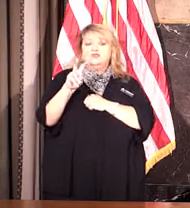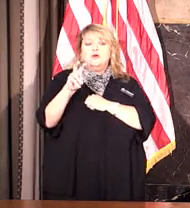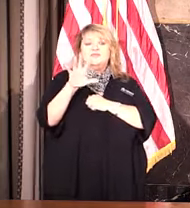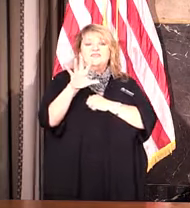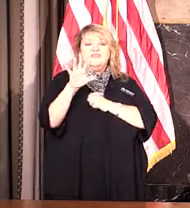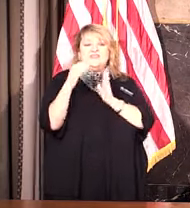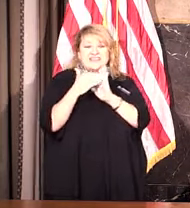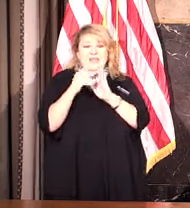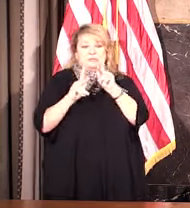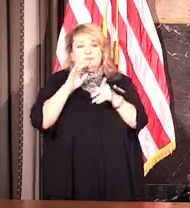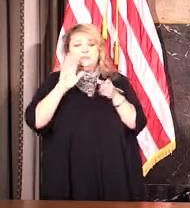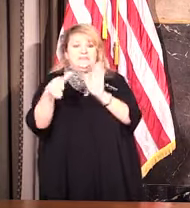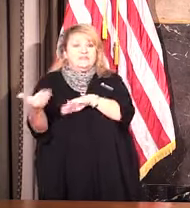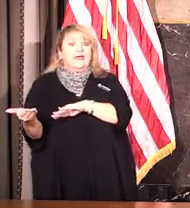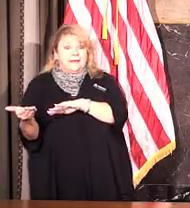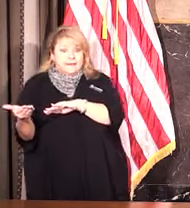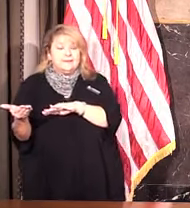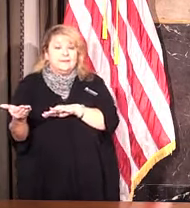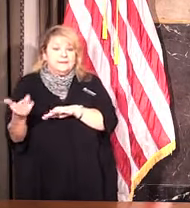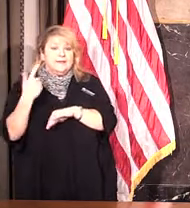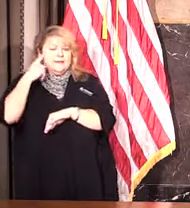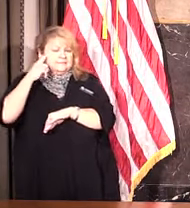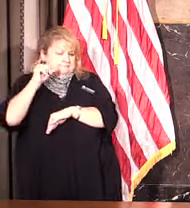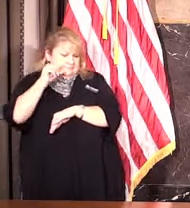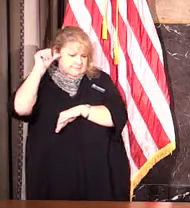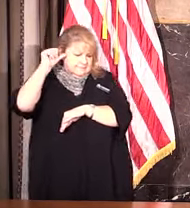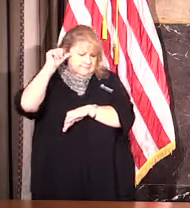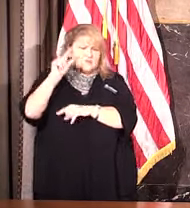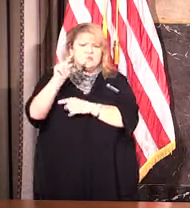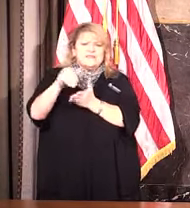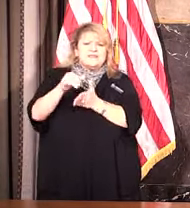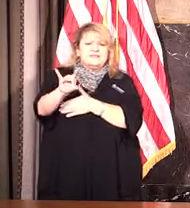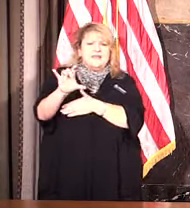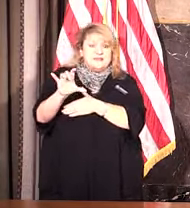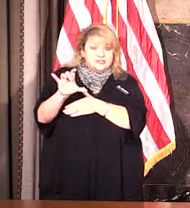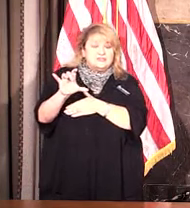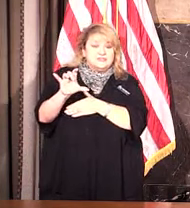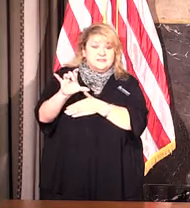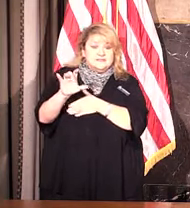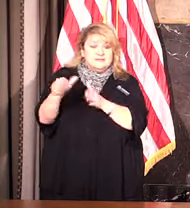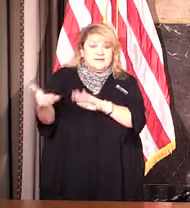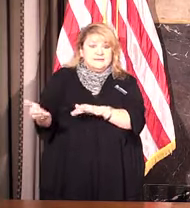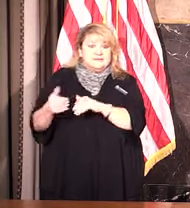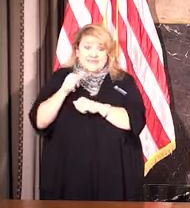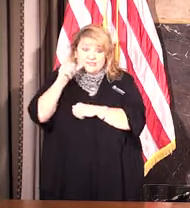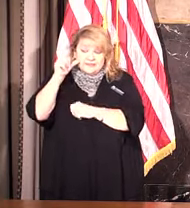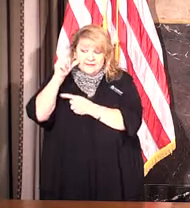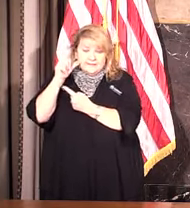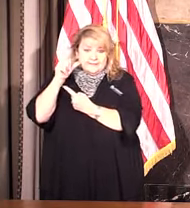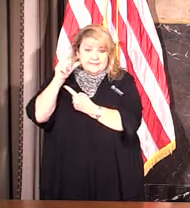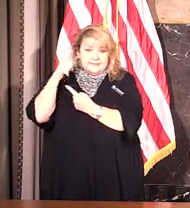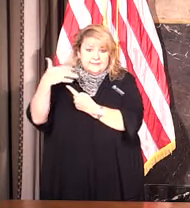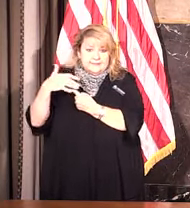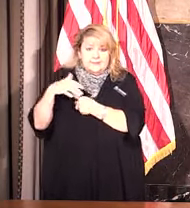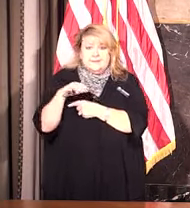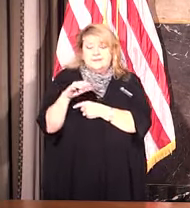deaths. I think just yesterday was 1,800 deaths. So case